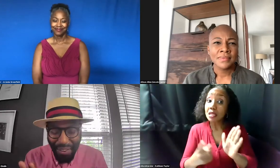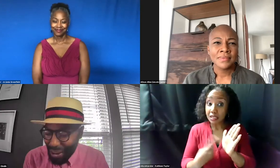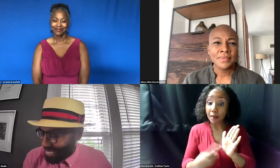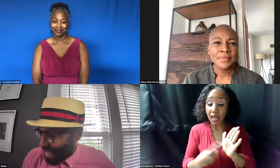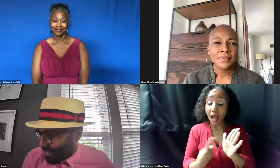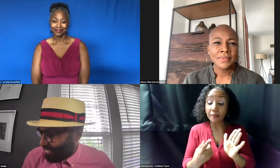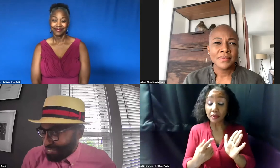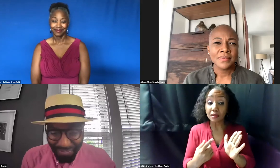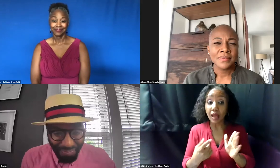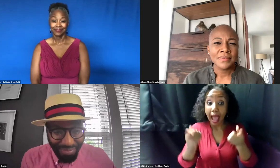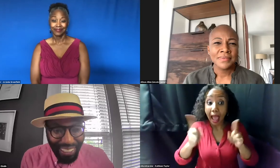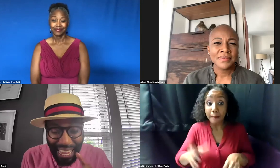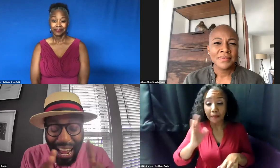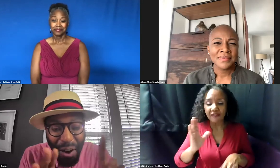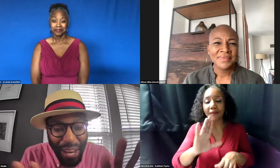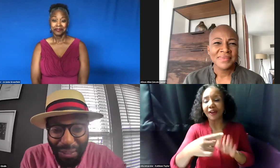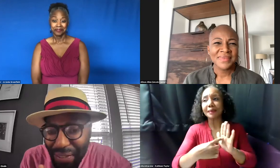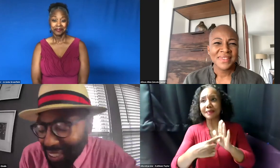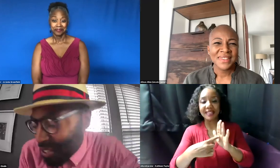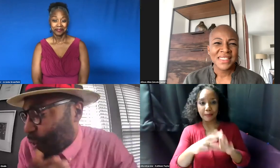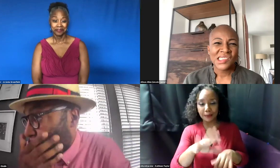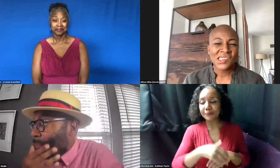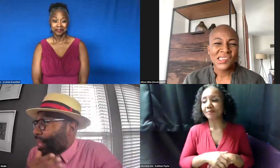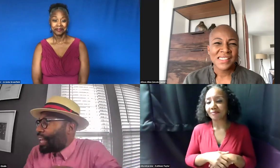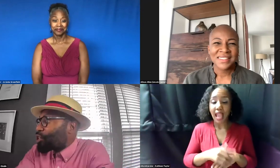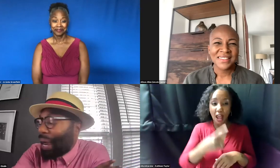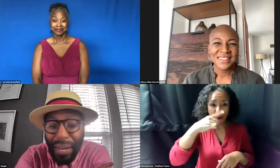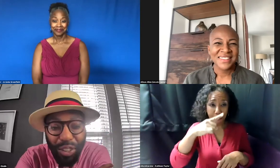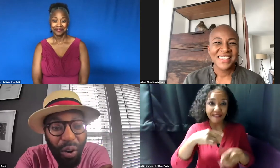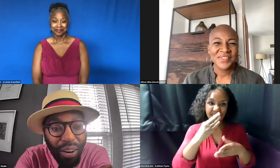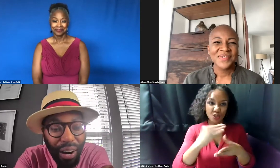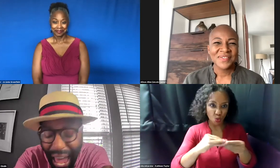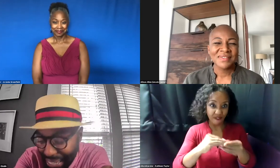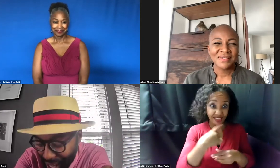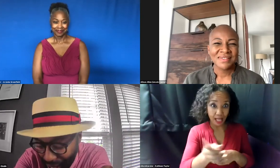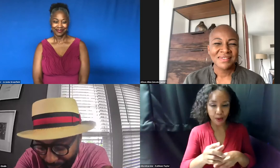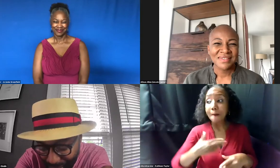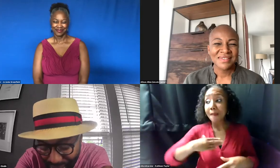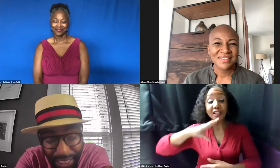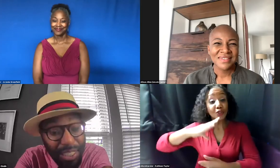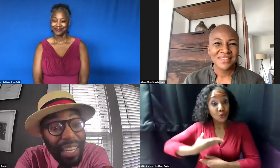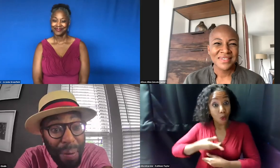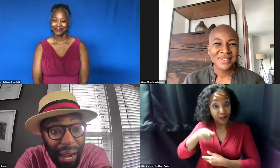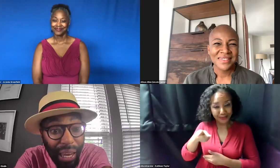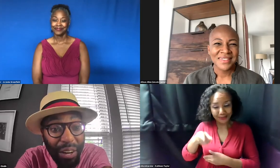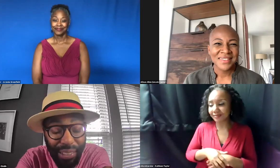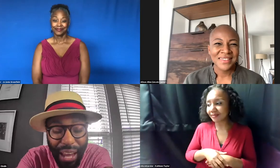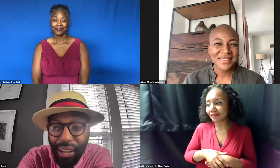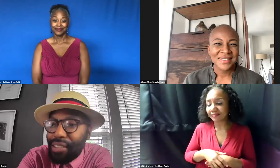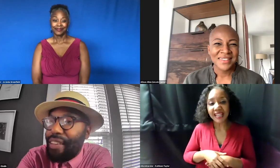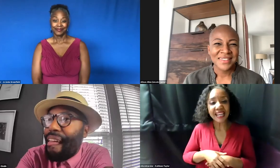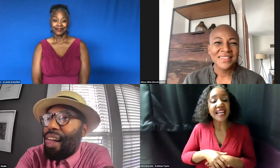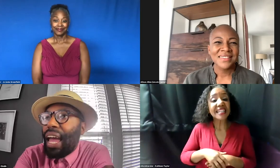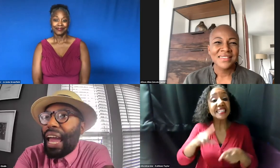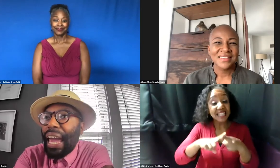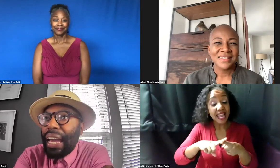literally, I give you a quick example. And I hope you guys don't mind if I tell you a story. So my daughter has, she takes ballet on